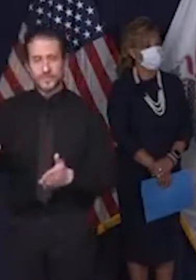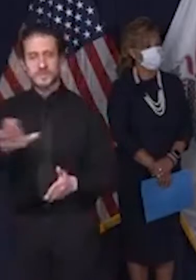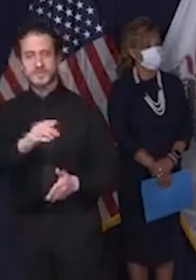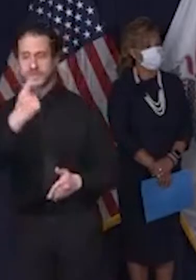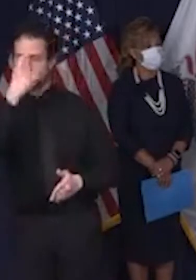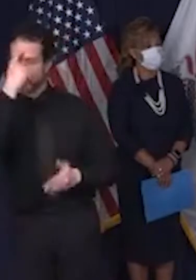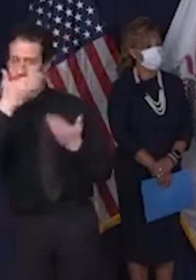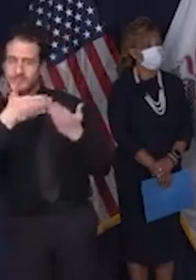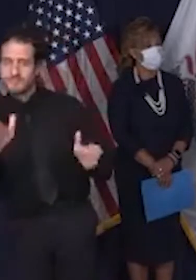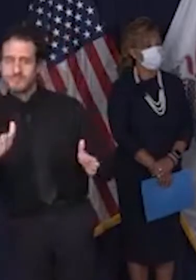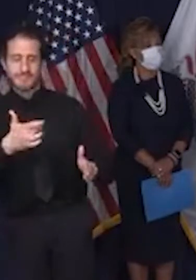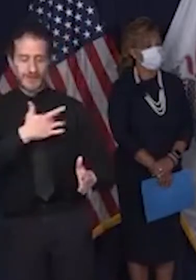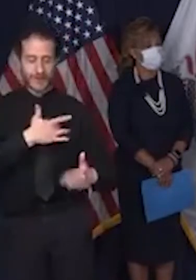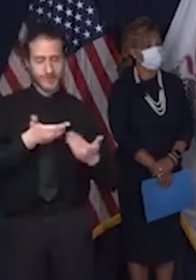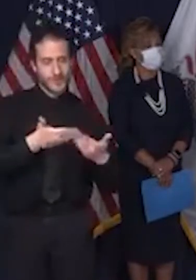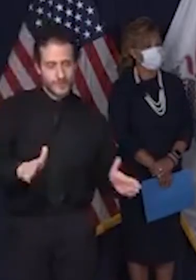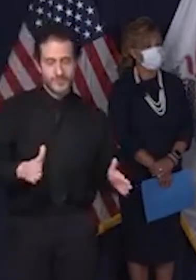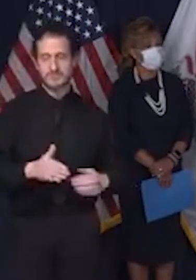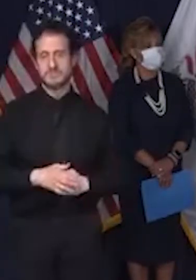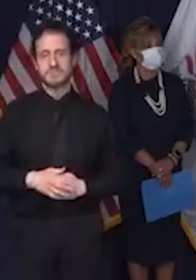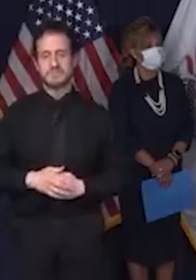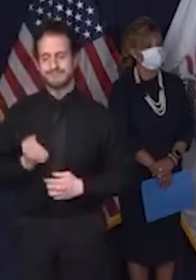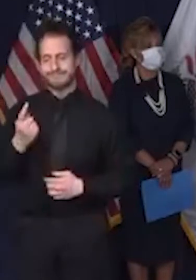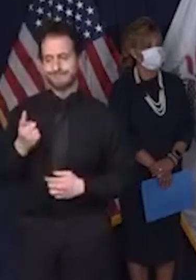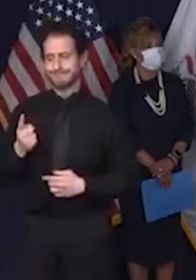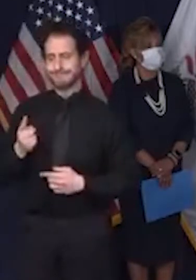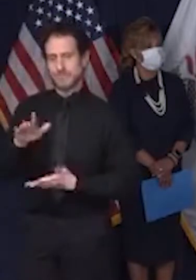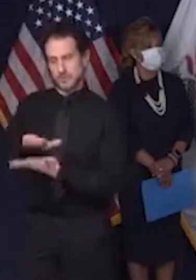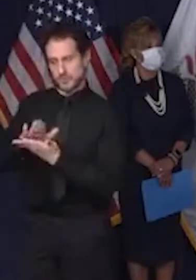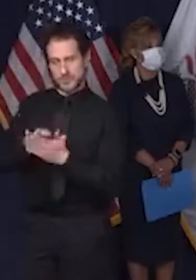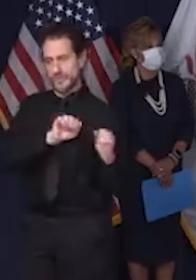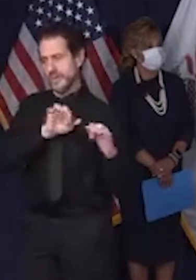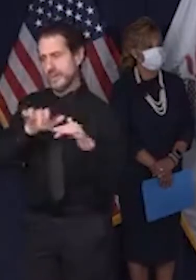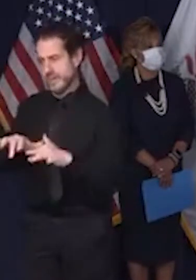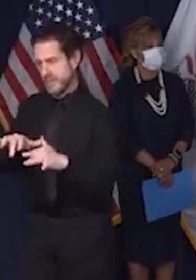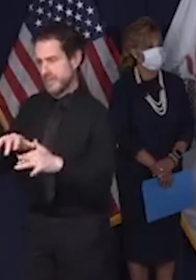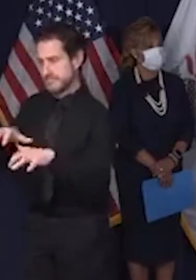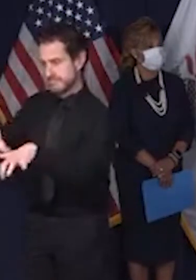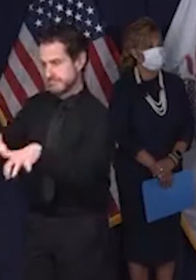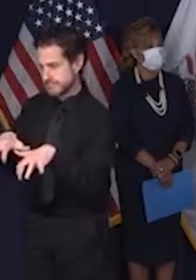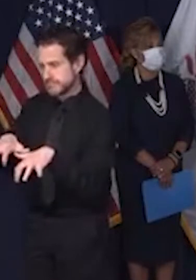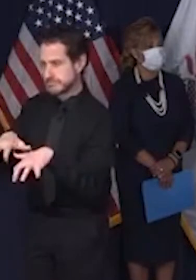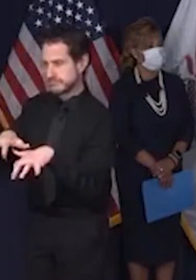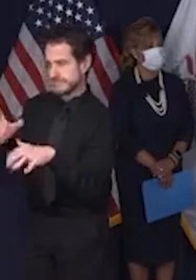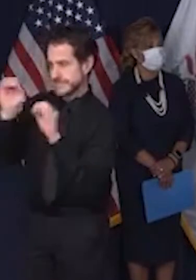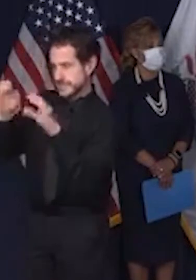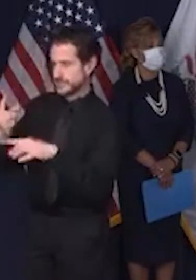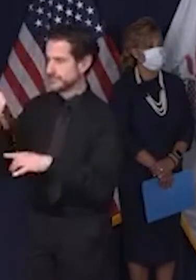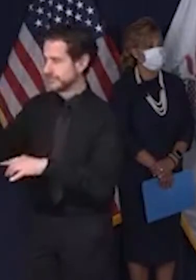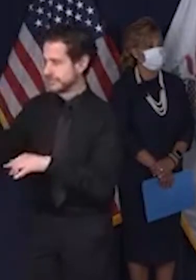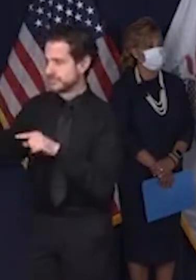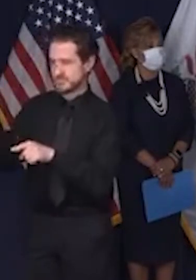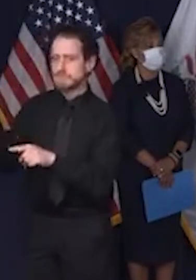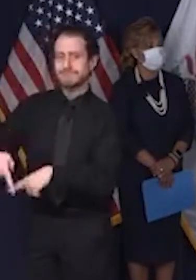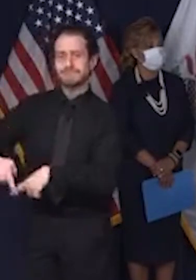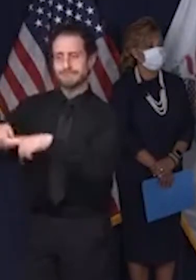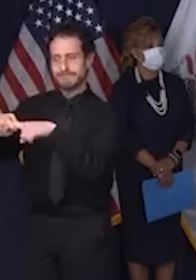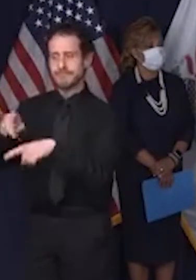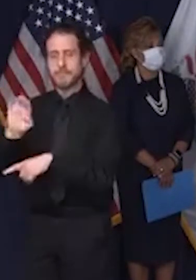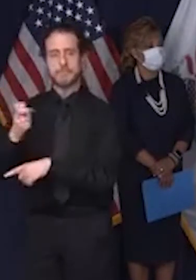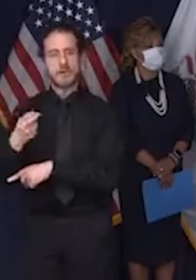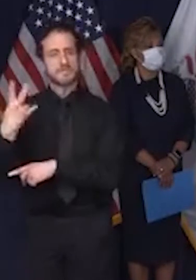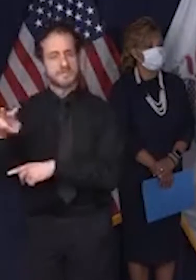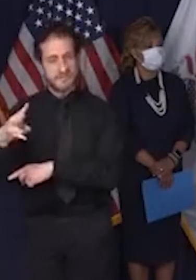open. Since the suspension of in-person instruction when it began on March 17th, Illinois